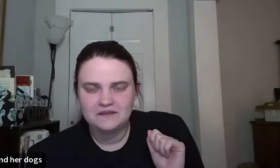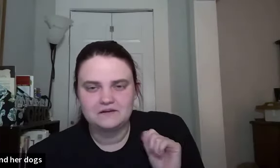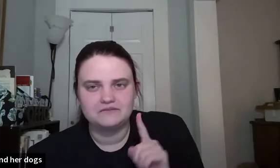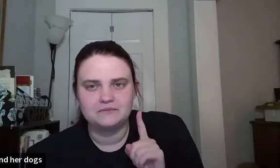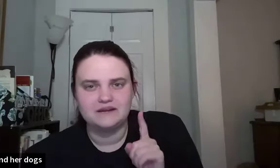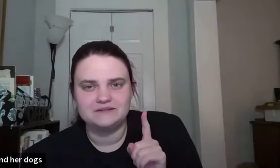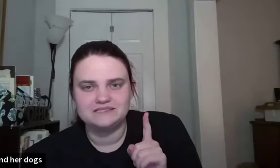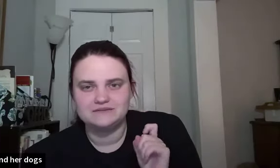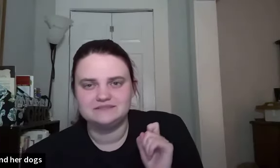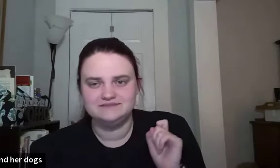Give her a minute. I want to see what.